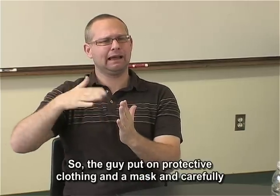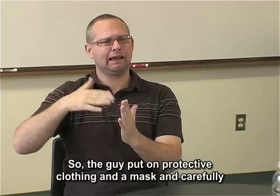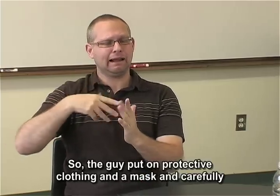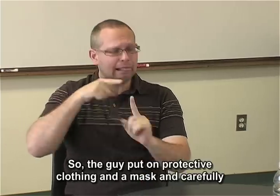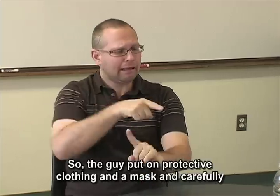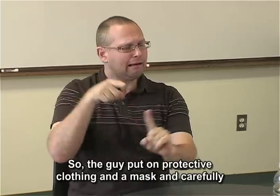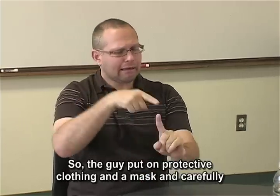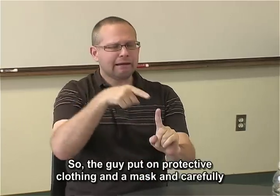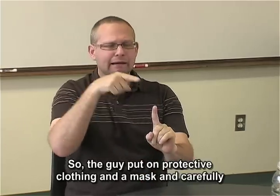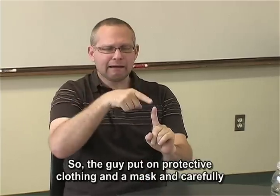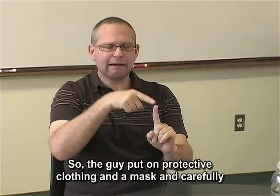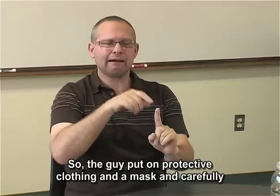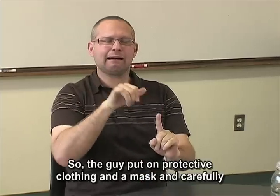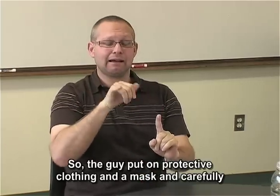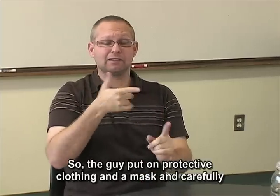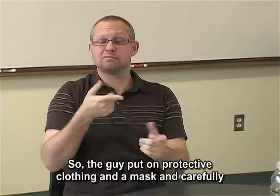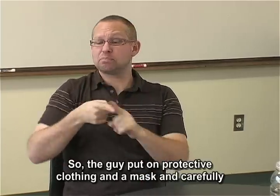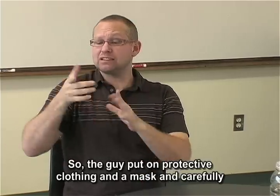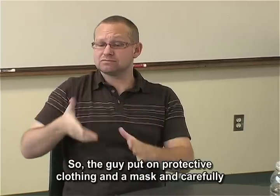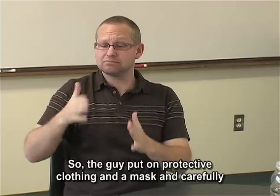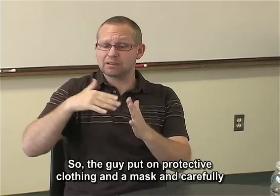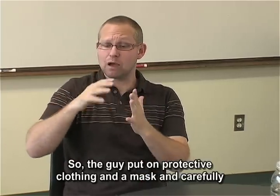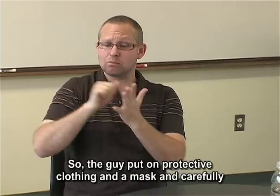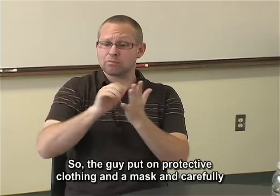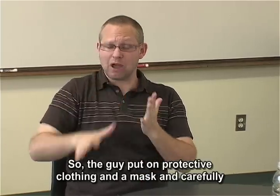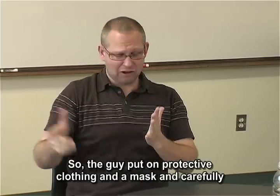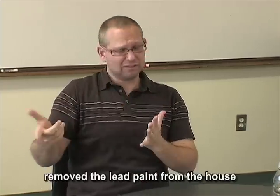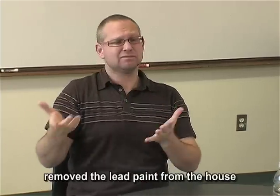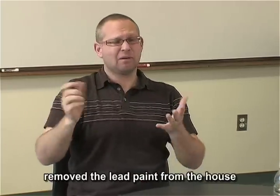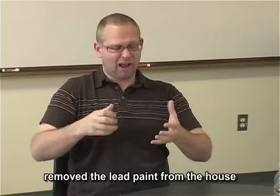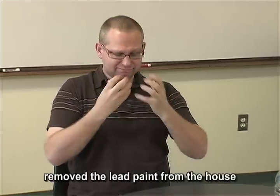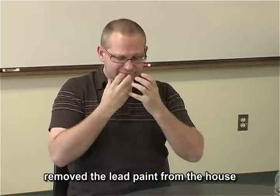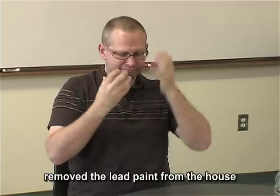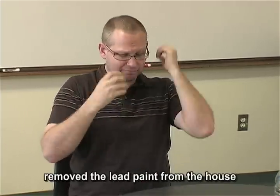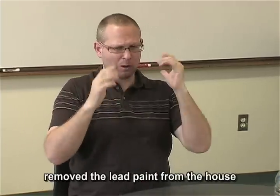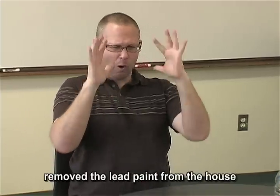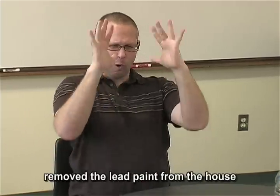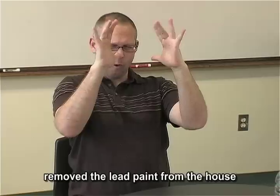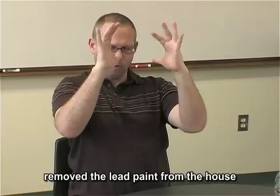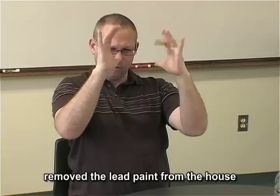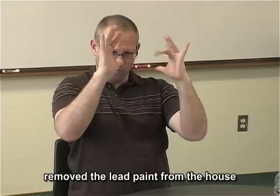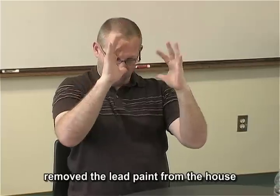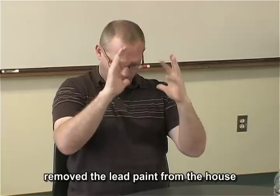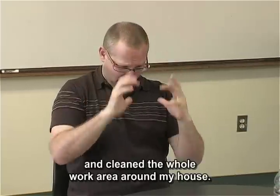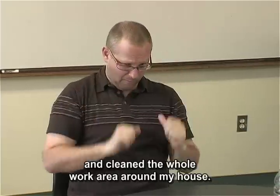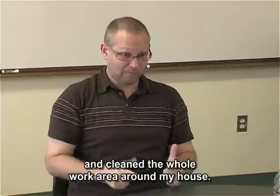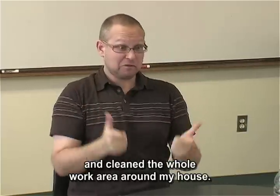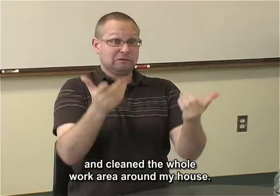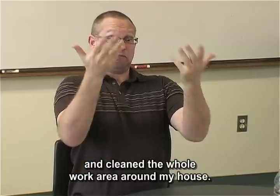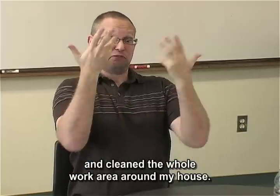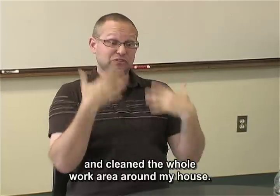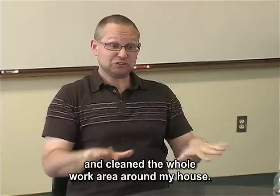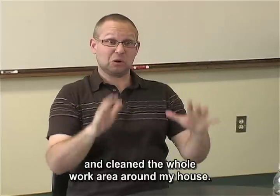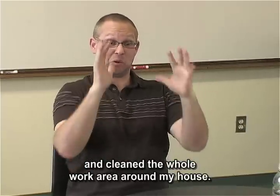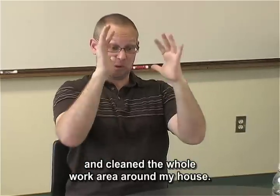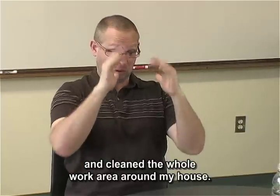protective clothing and a mask and carefully removed the lead paint from the house and cleaned the whole work area